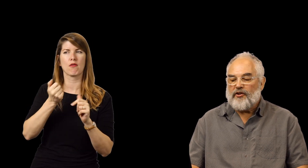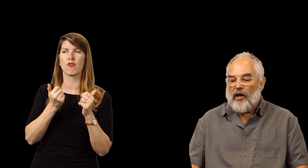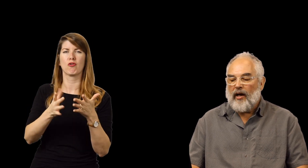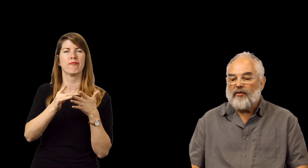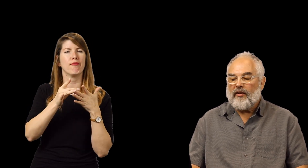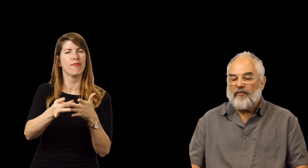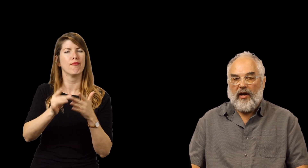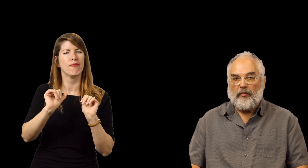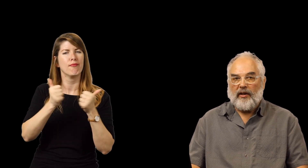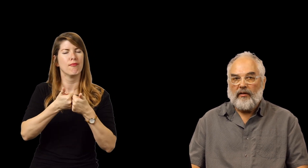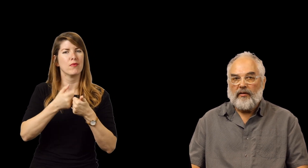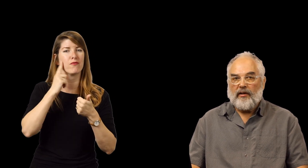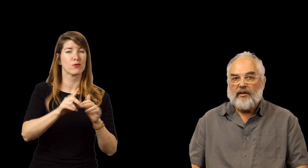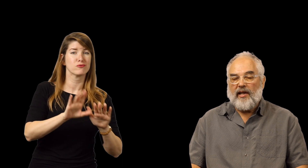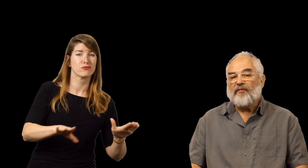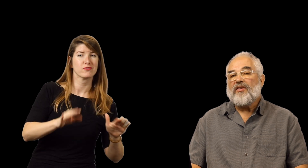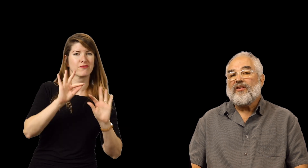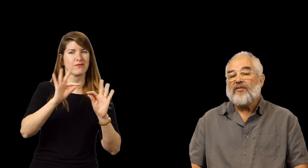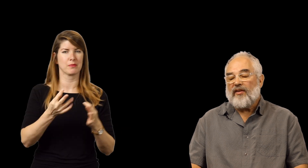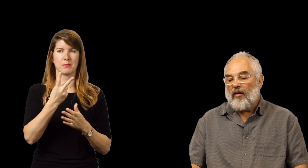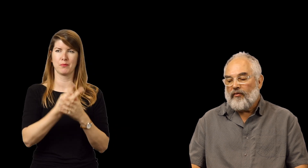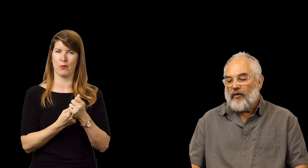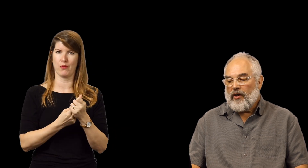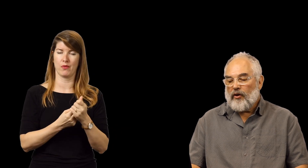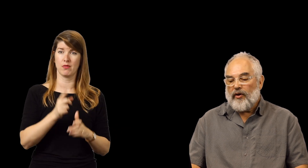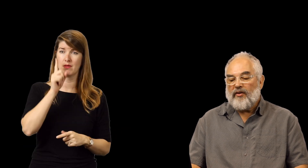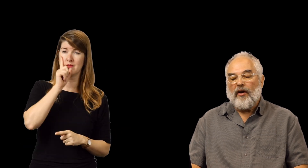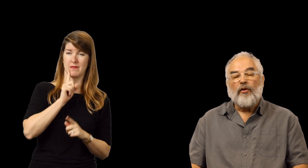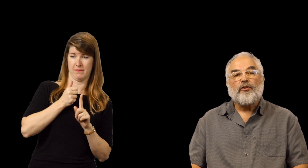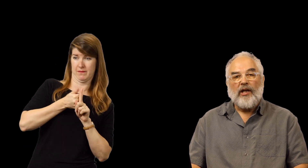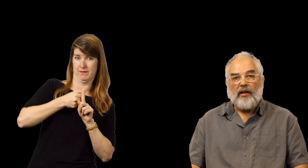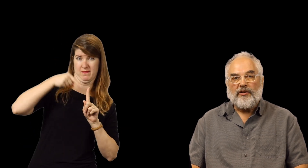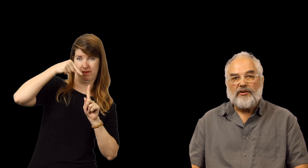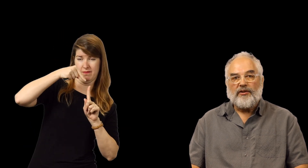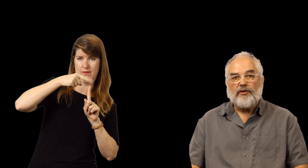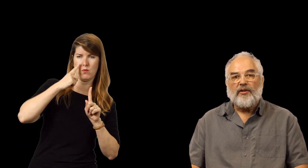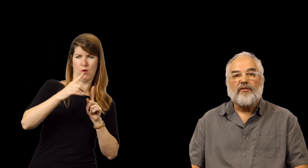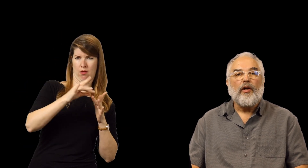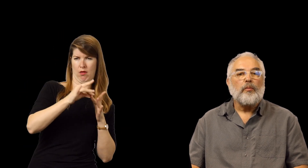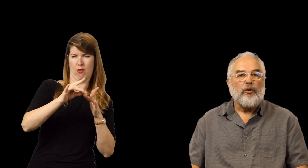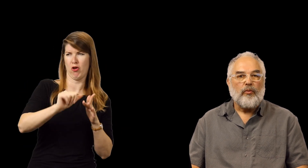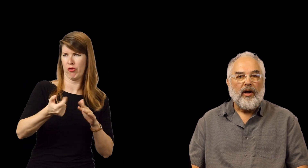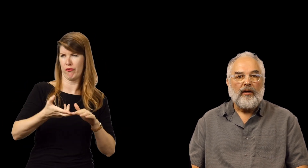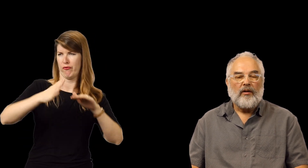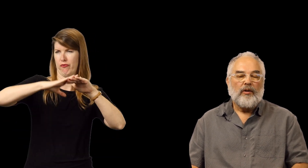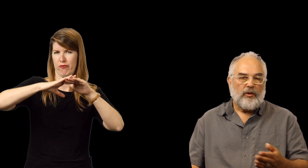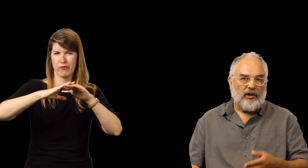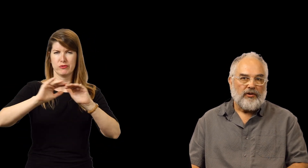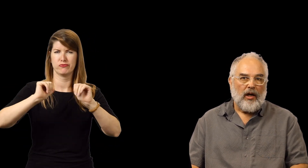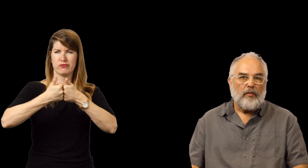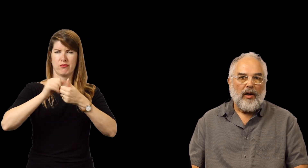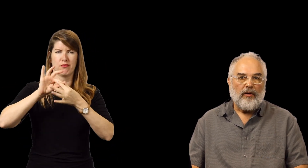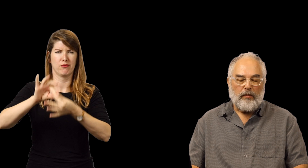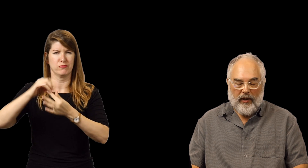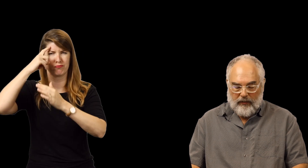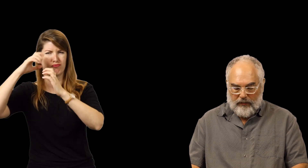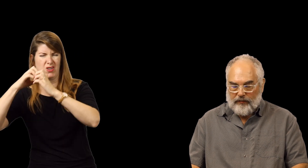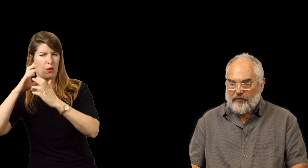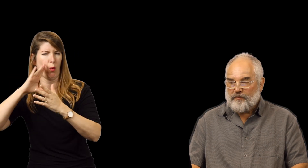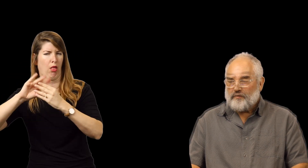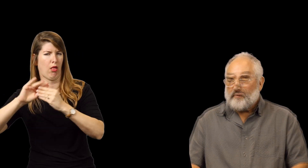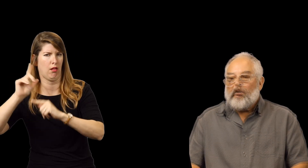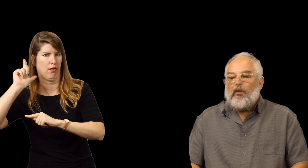challenges for the child and the family. Deafness itself creates other challenges to the developing brain, which I'll talk about in a